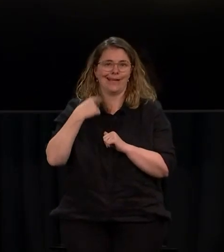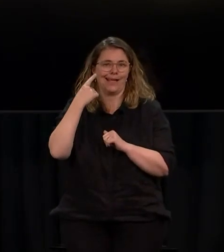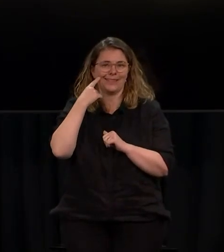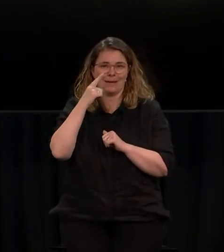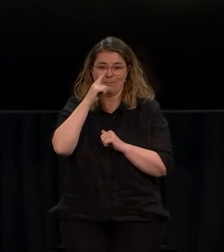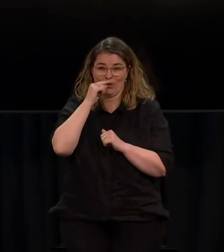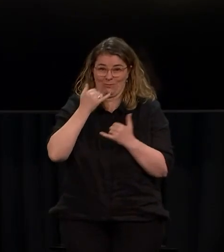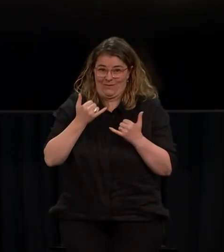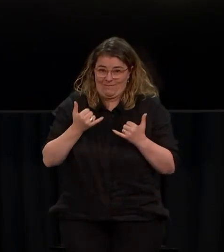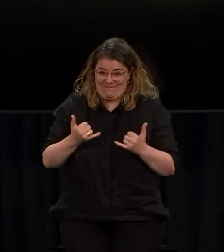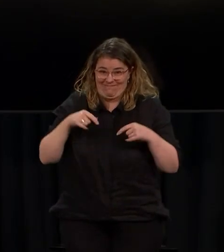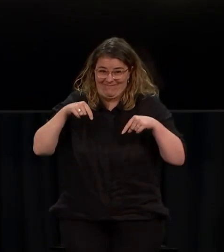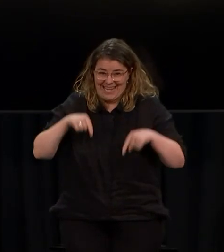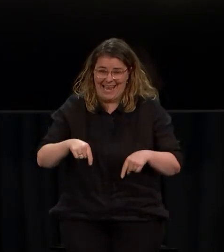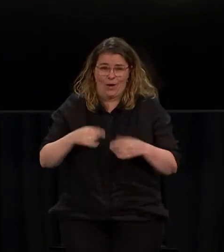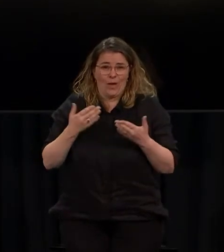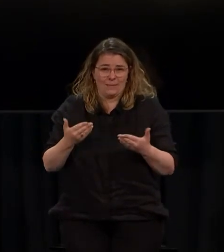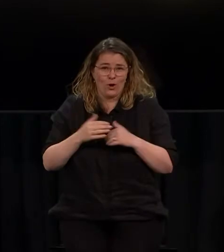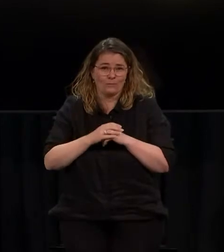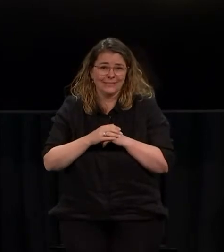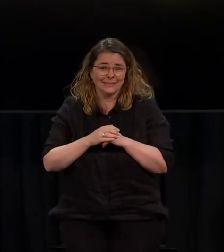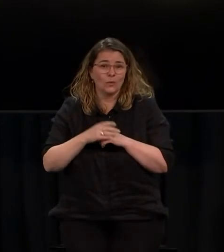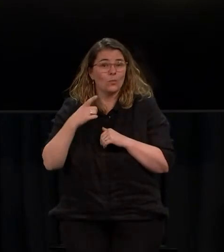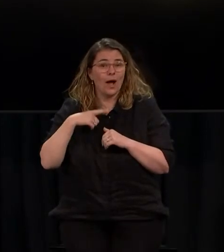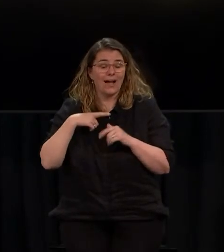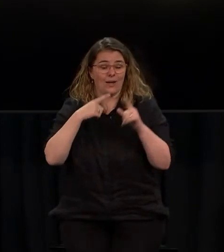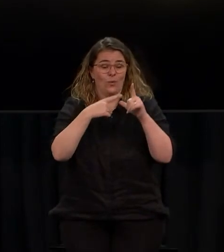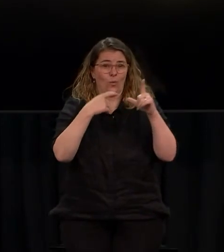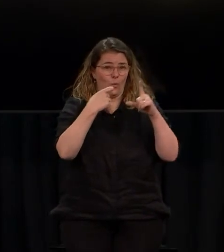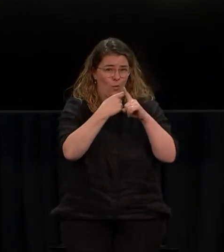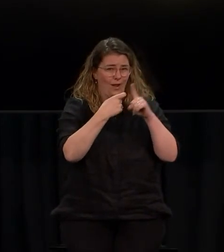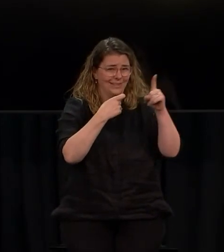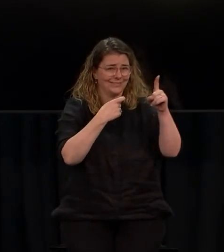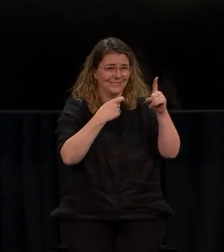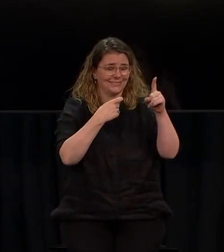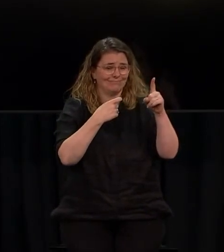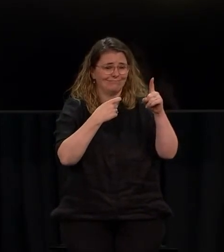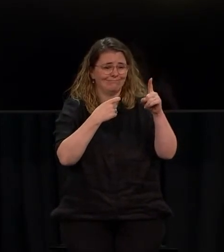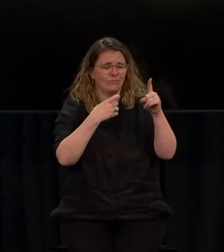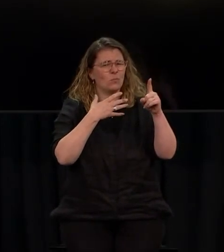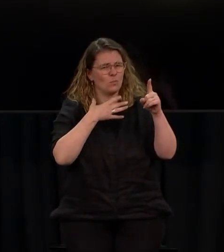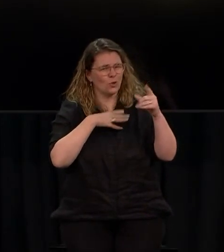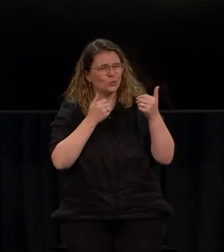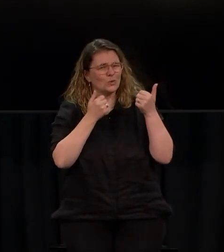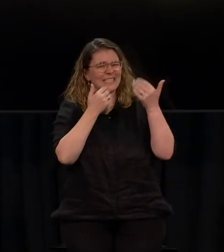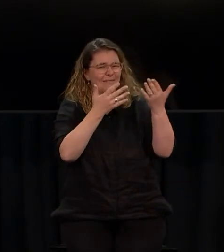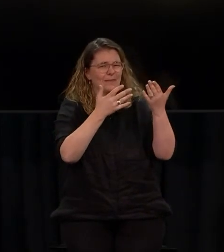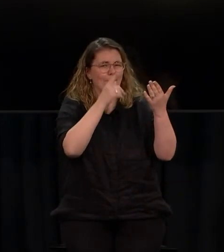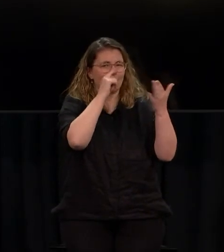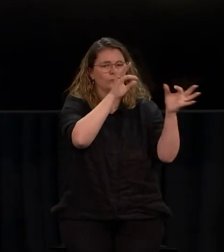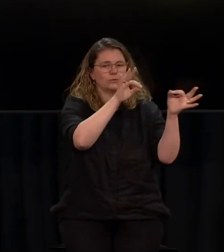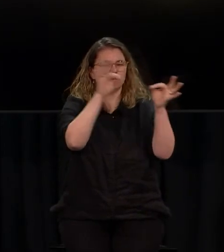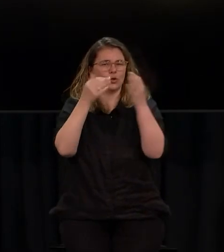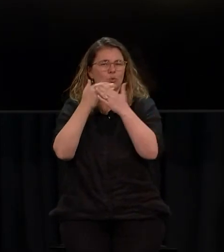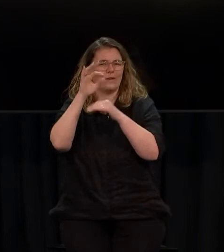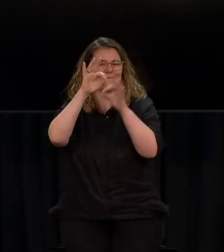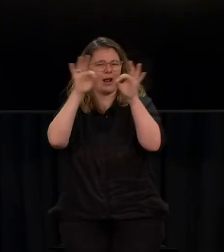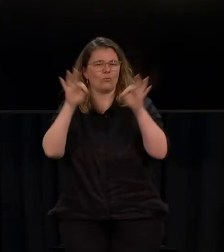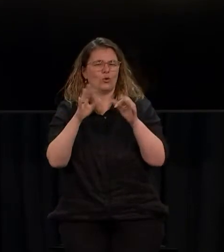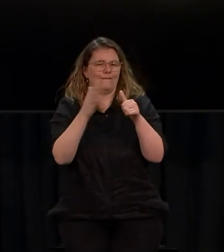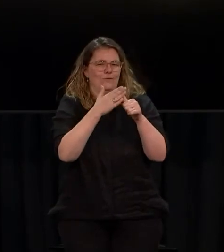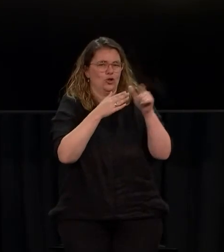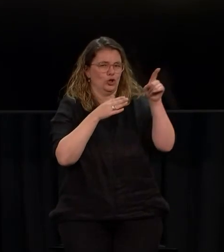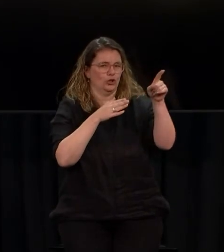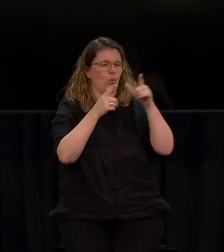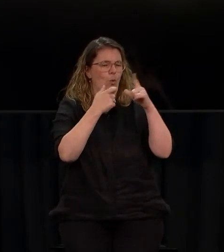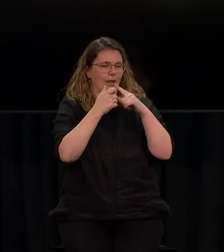is right now, where we have Auckland, who we've rightly wanted to give the ability to flip first, but for the rest